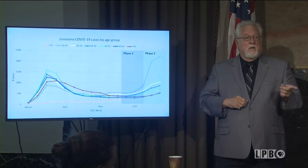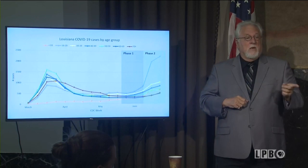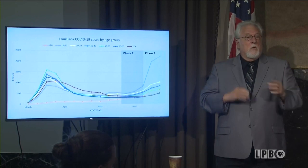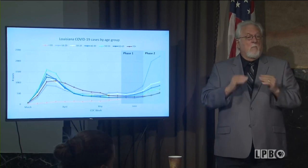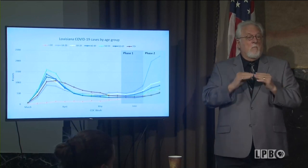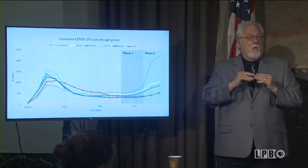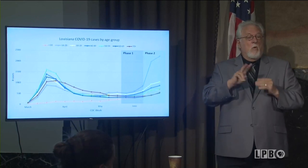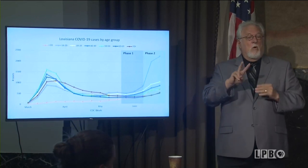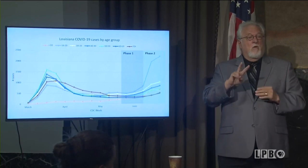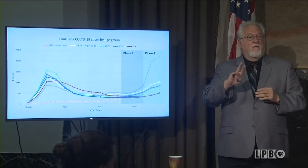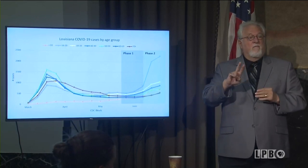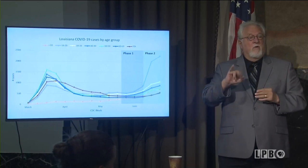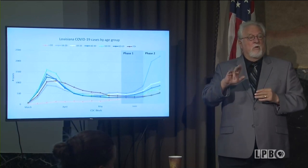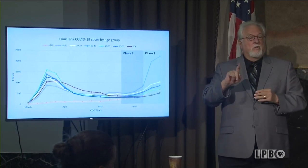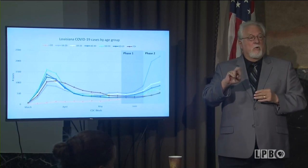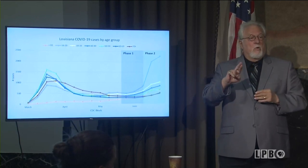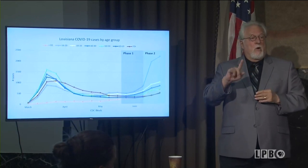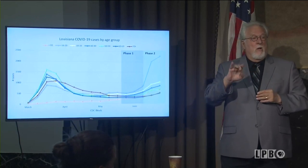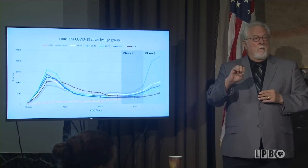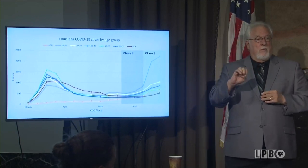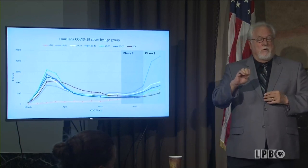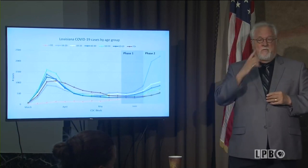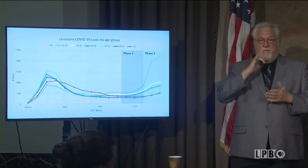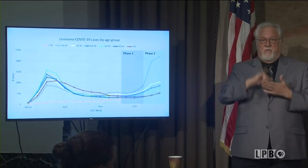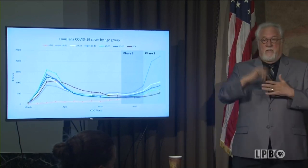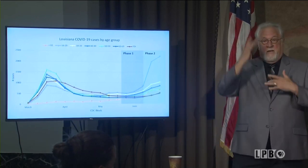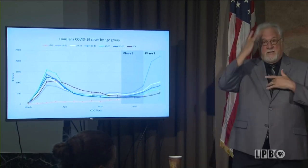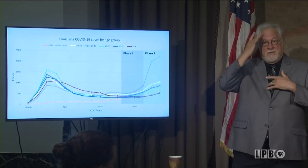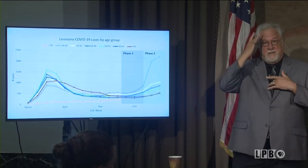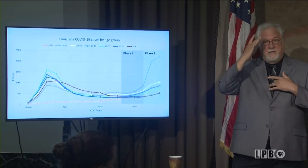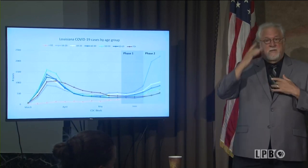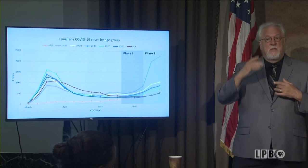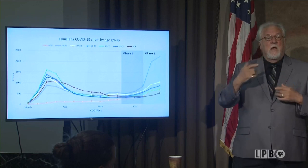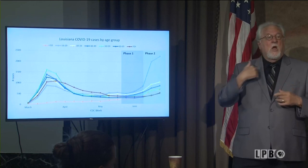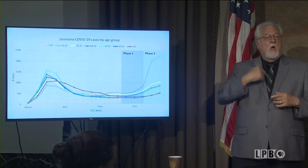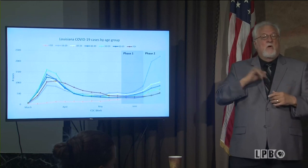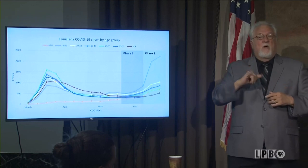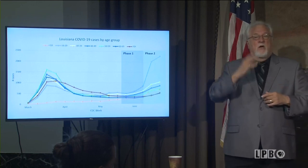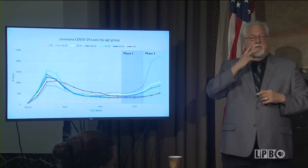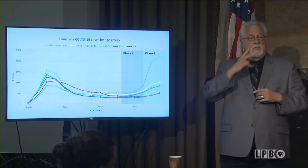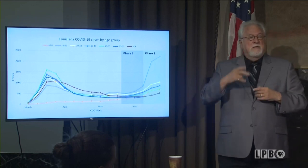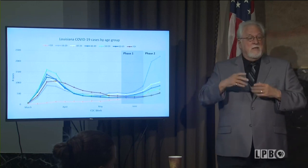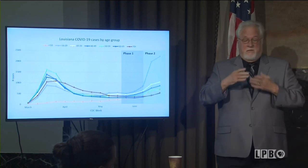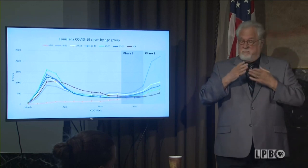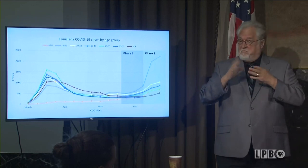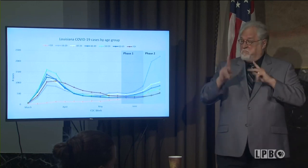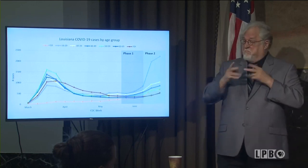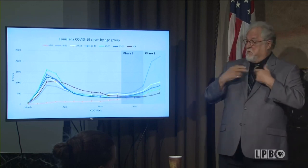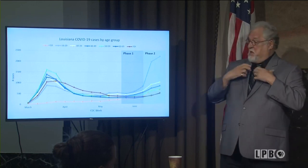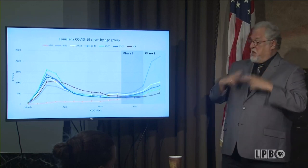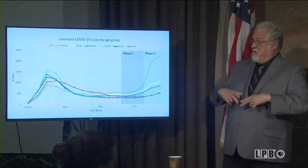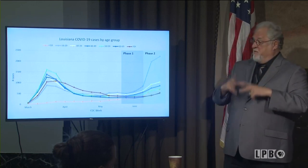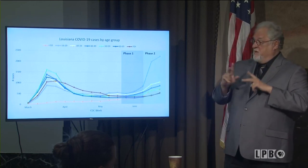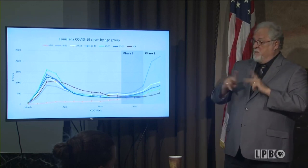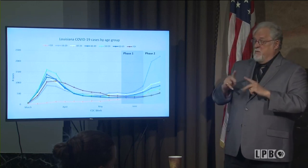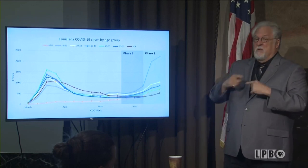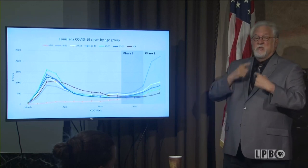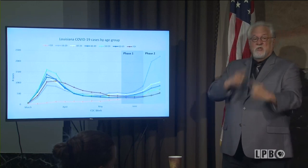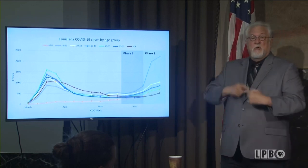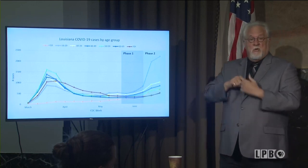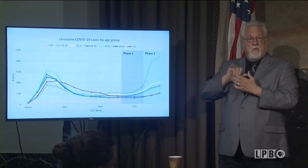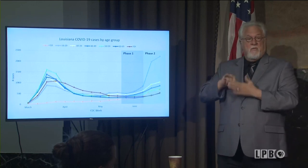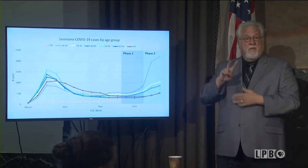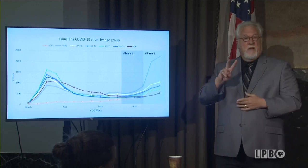vulnerable to this particular disease, not to mention the fact that we've also seen generally healthy people really struggle with the